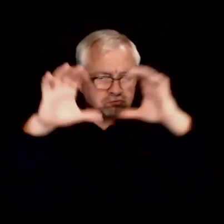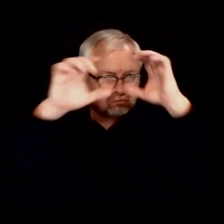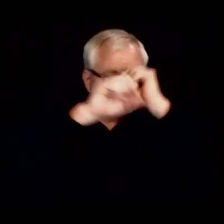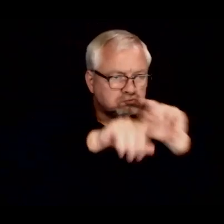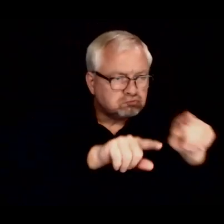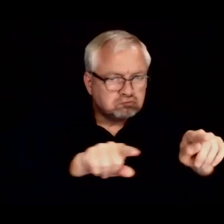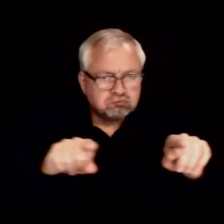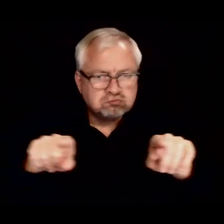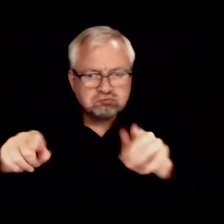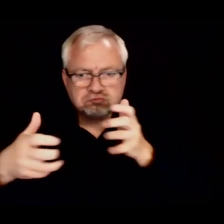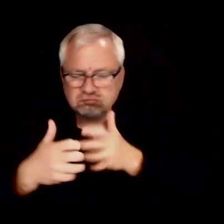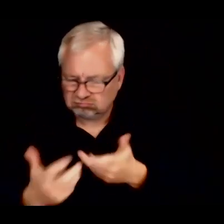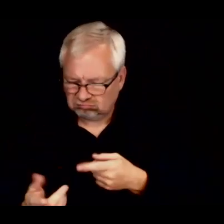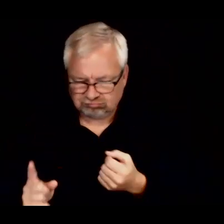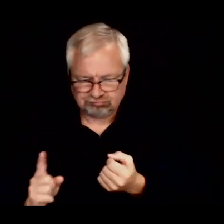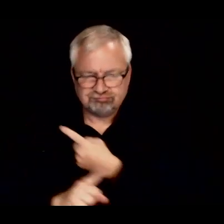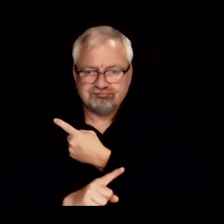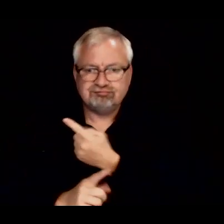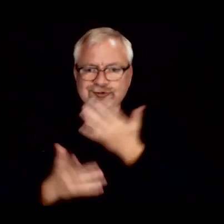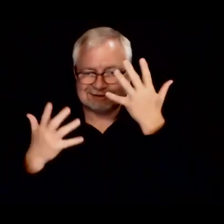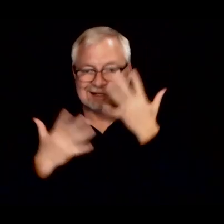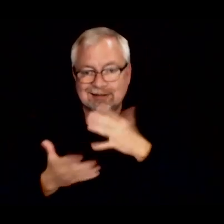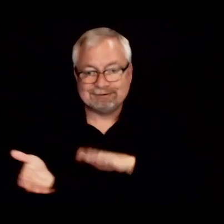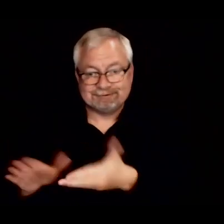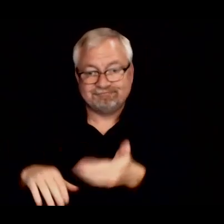unfortunately. Were they white?